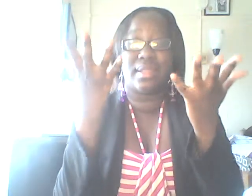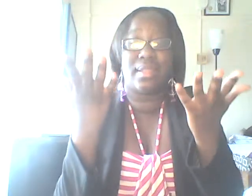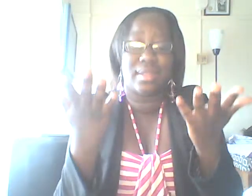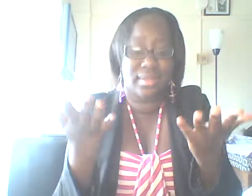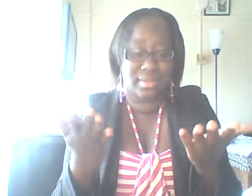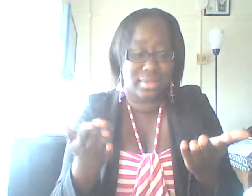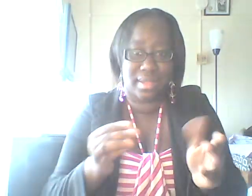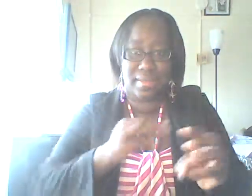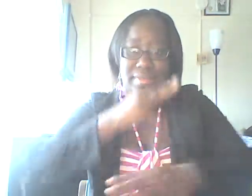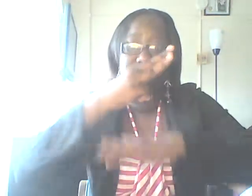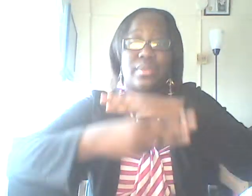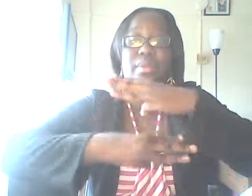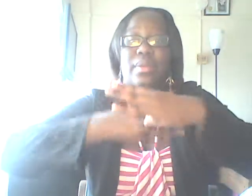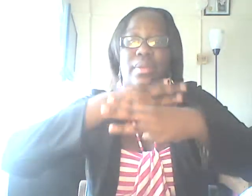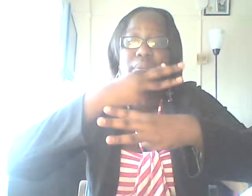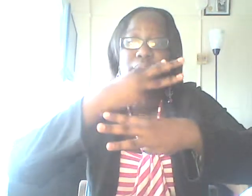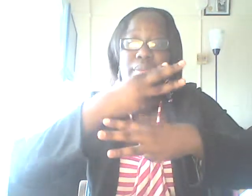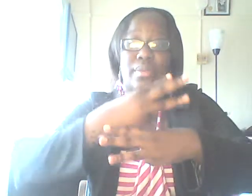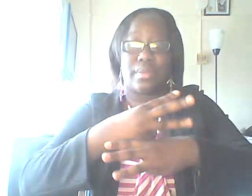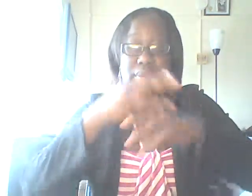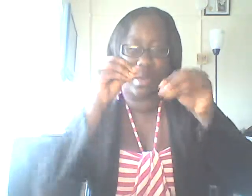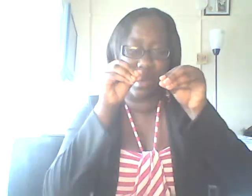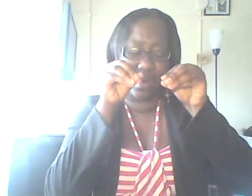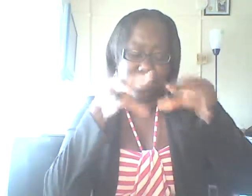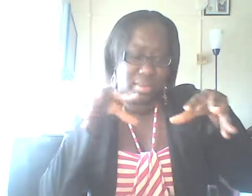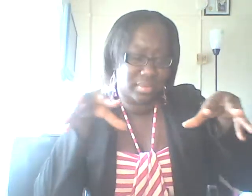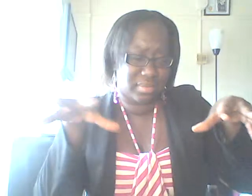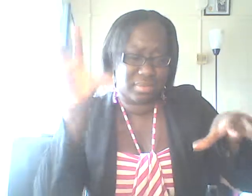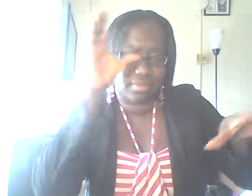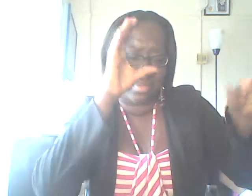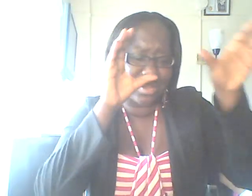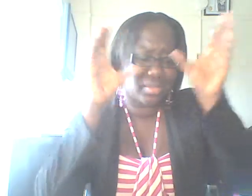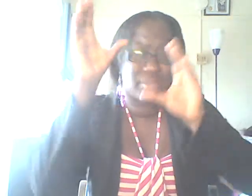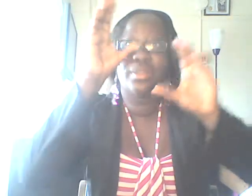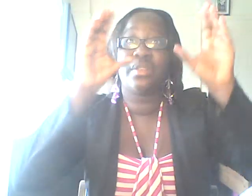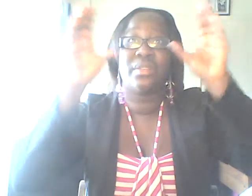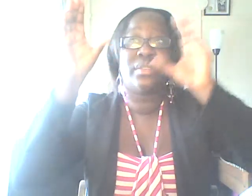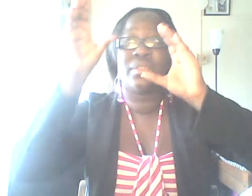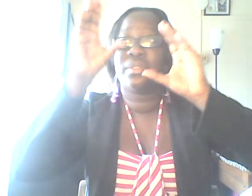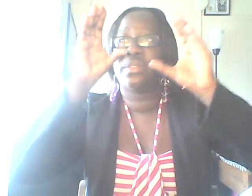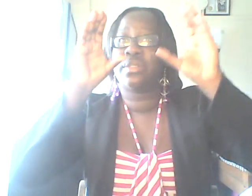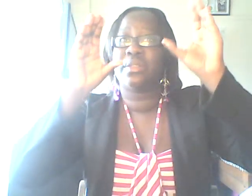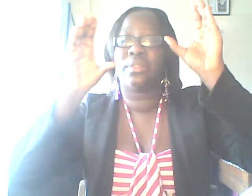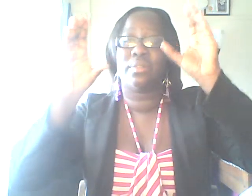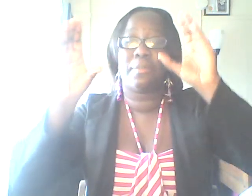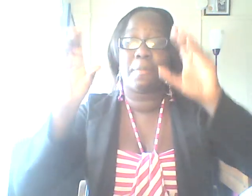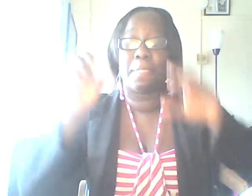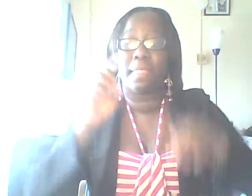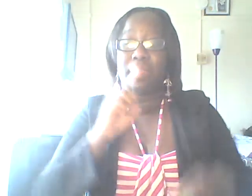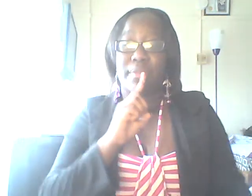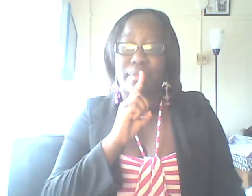Turning my eyes to the leaves of this world